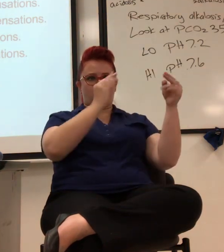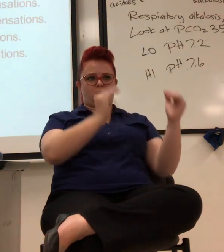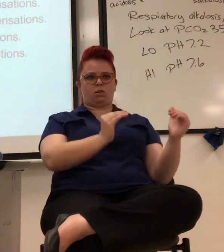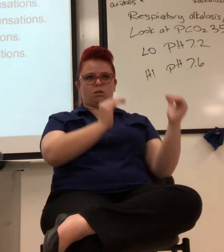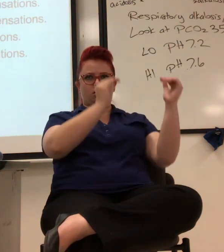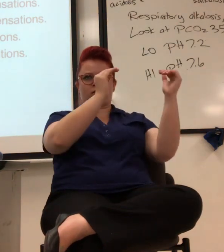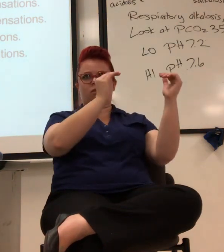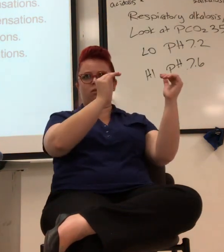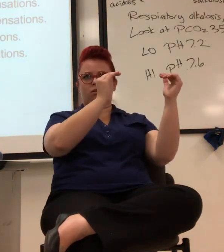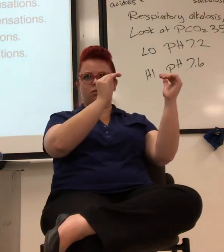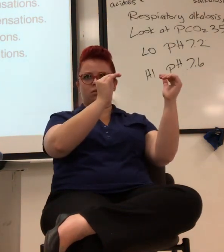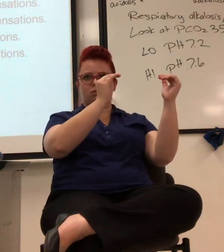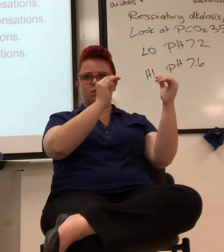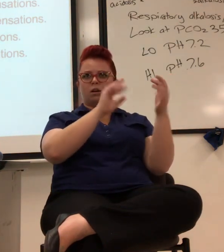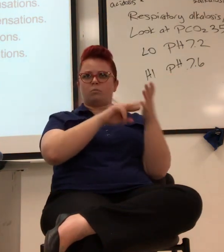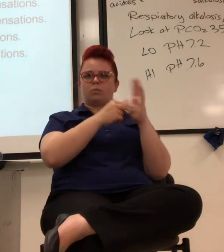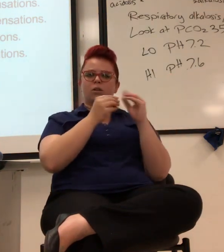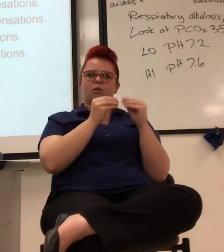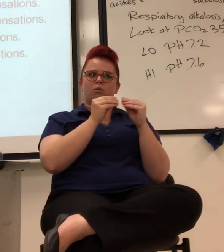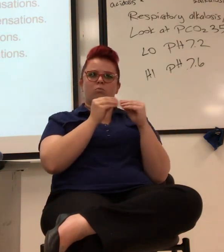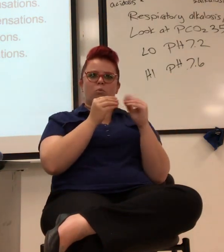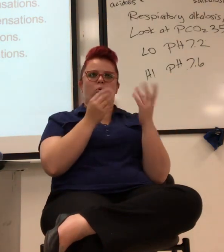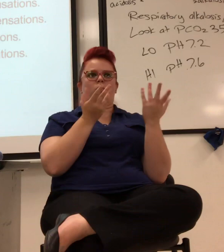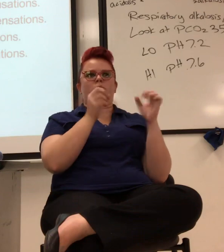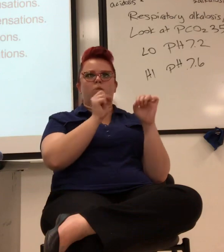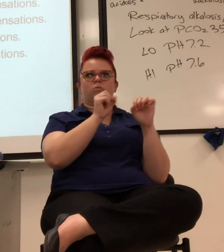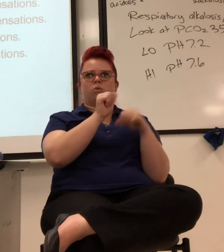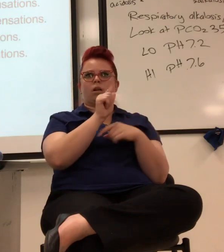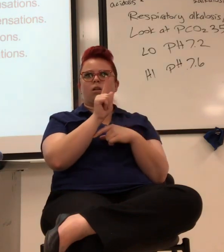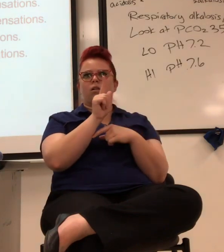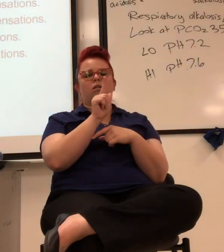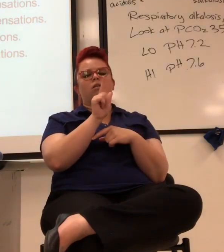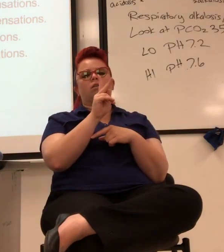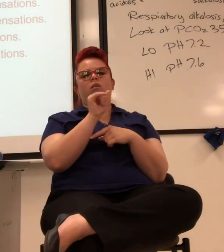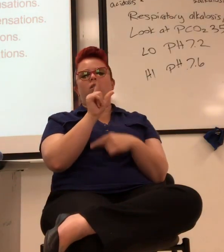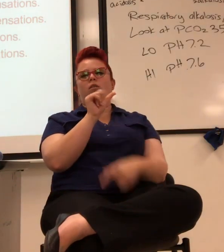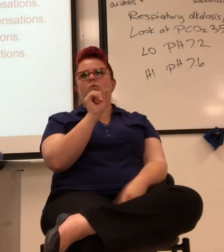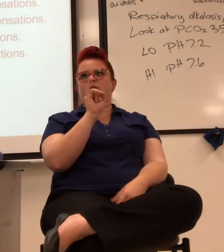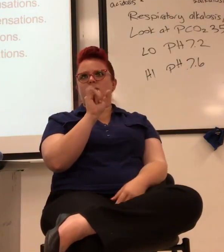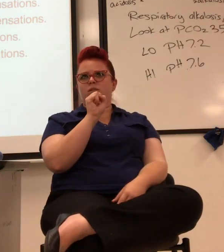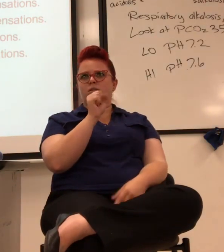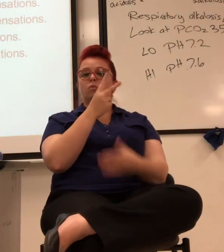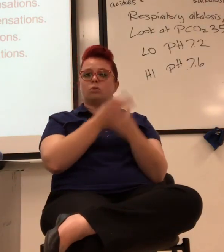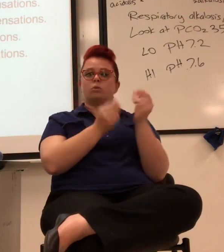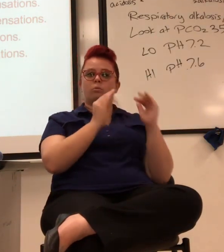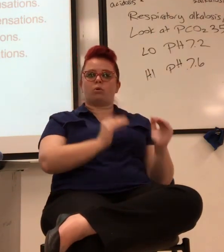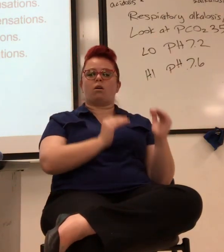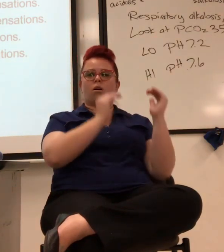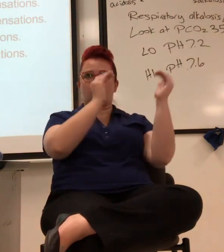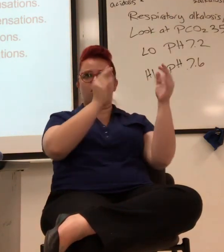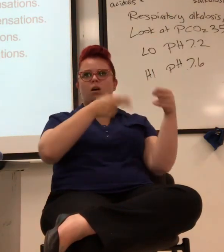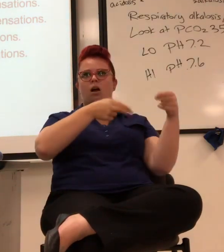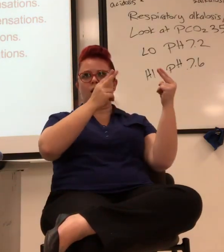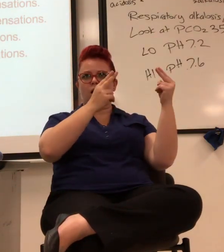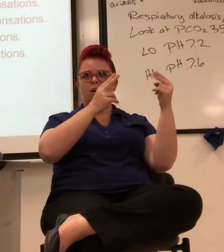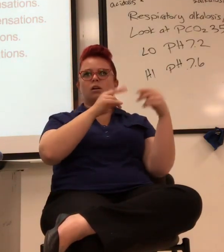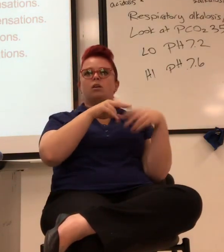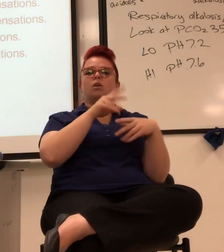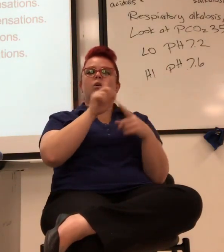Okay, look at the pH first. Always look at that first. Is that value high or low? It's